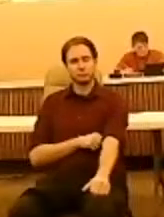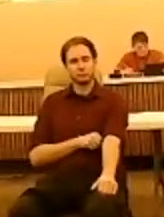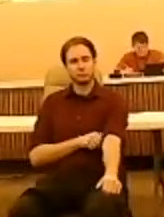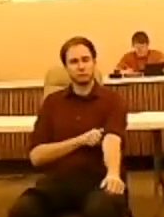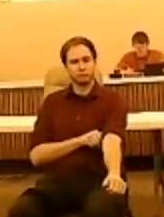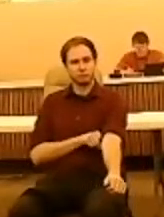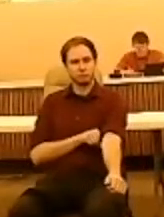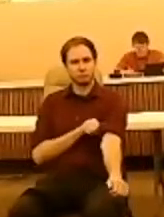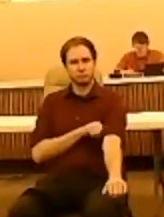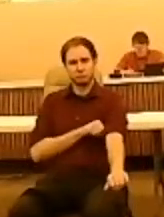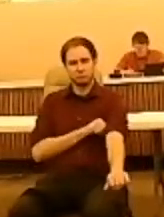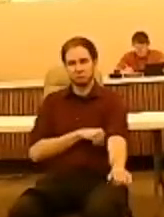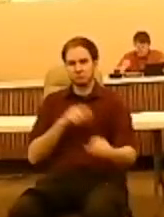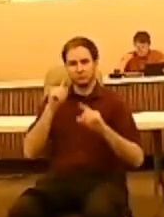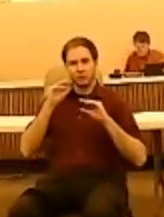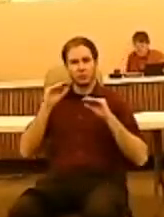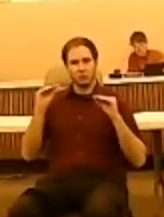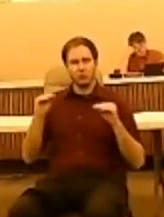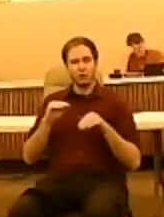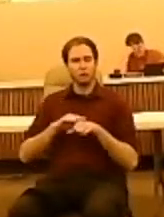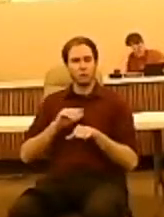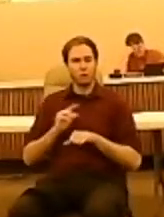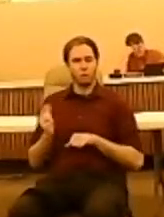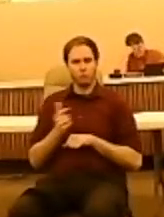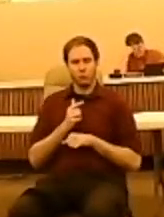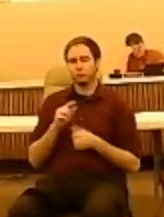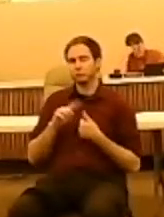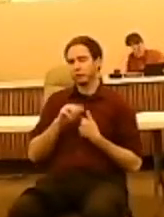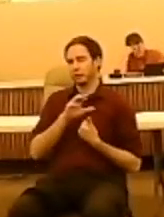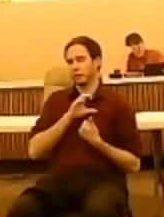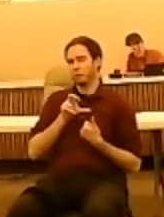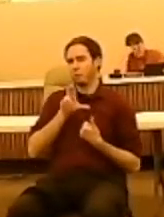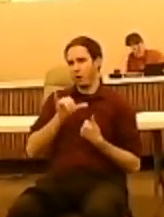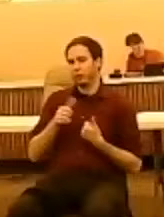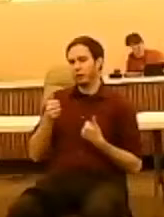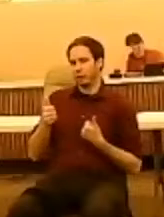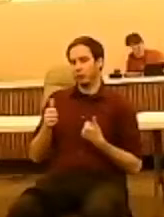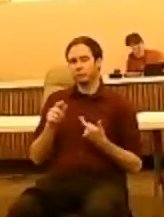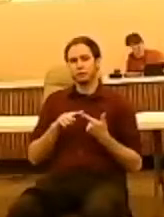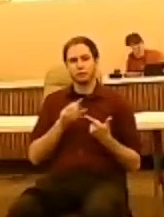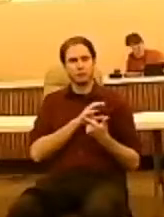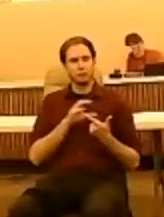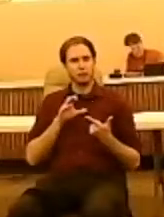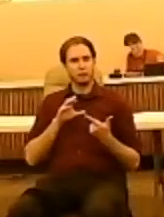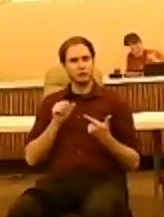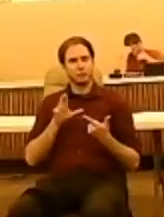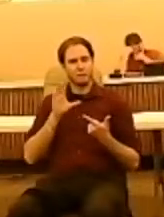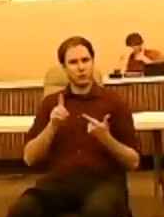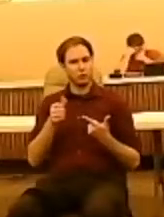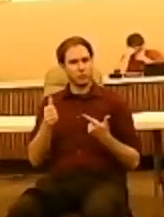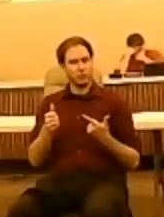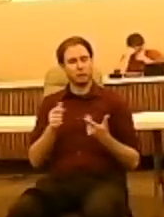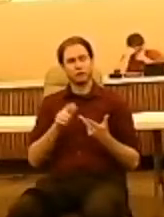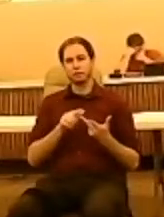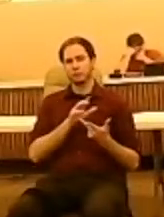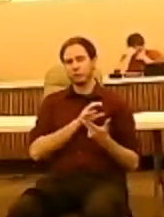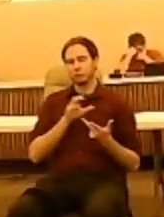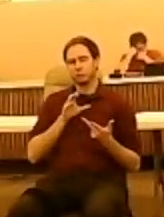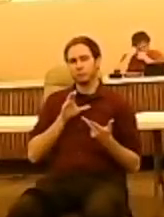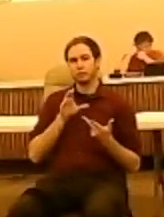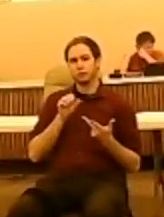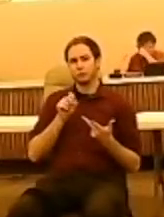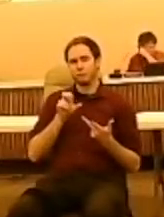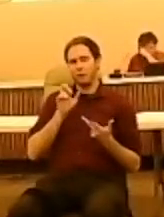Hearing none, please call the roll. Councilmember Barley, Aye. Councilmember Stafford.